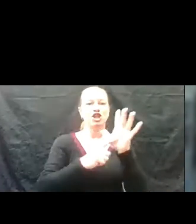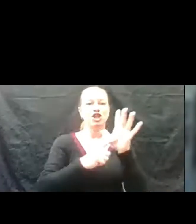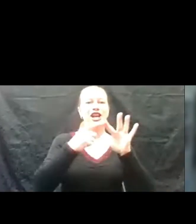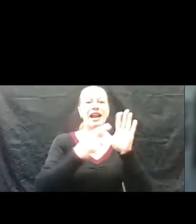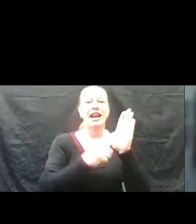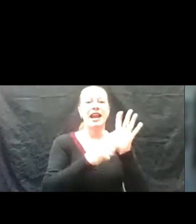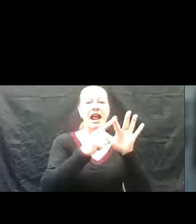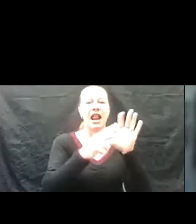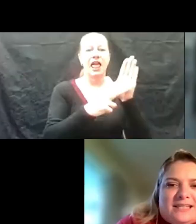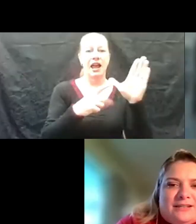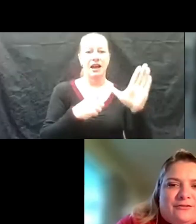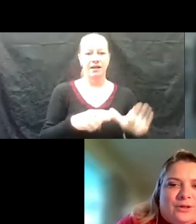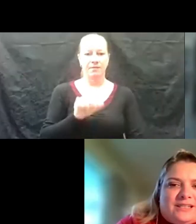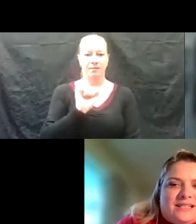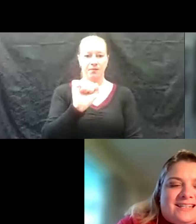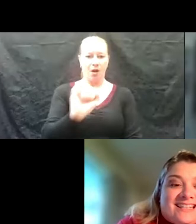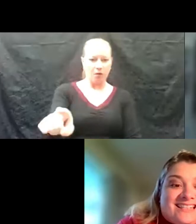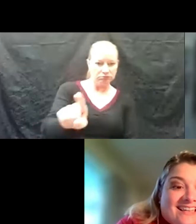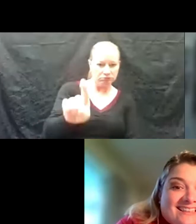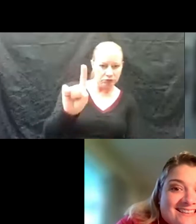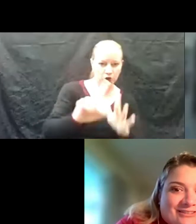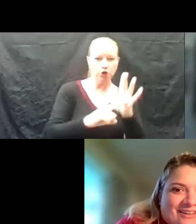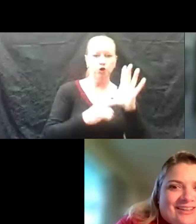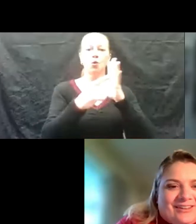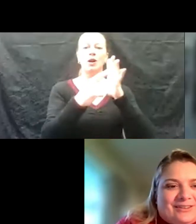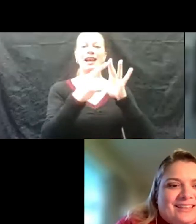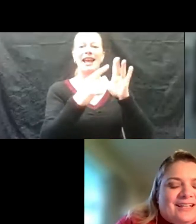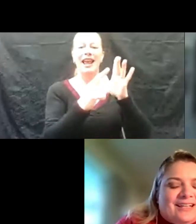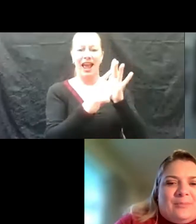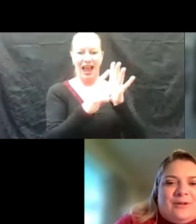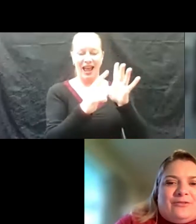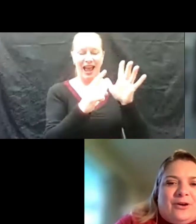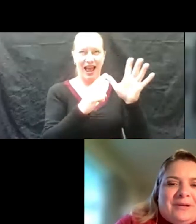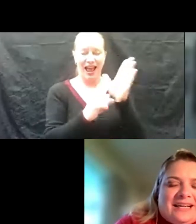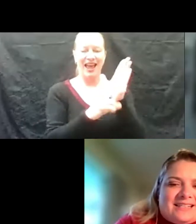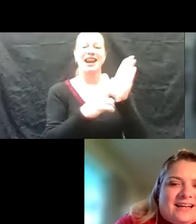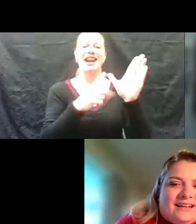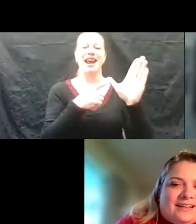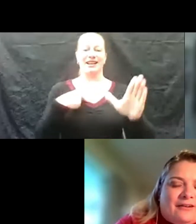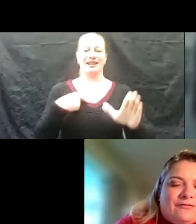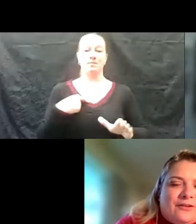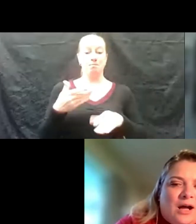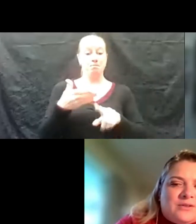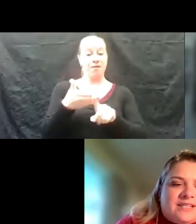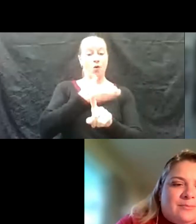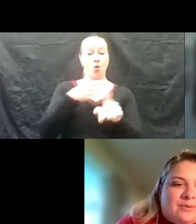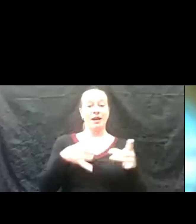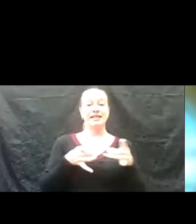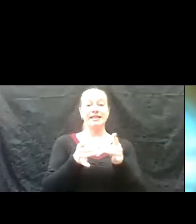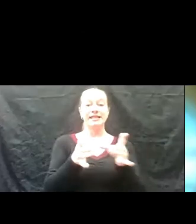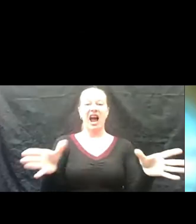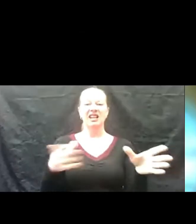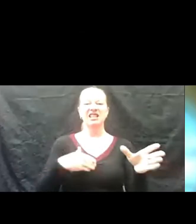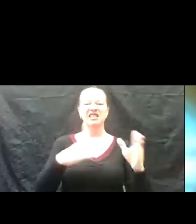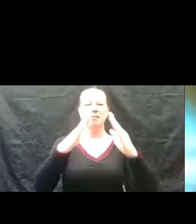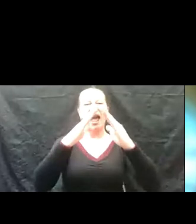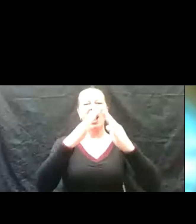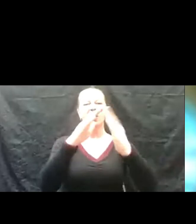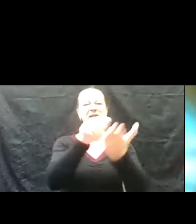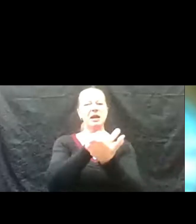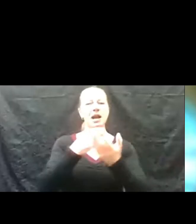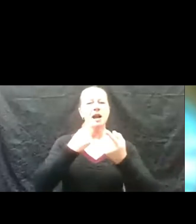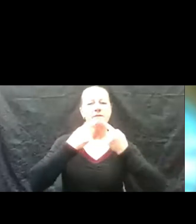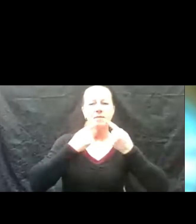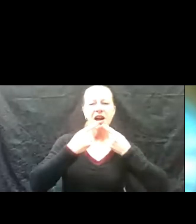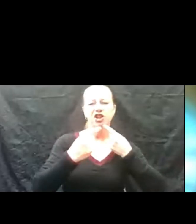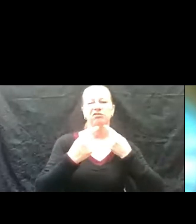I will be your MC for this exciting Correro. Before we get started, a few housekeeping instructions.